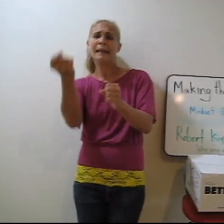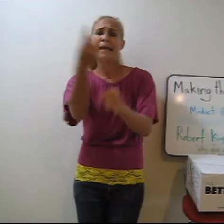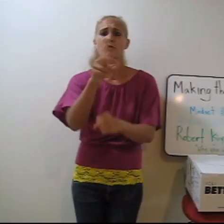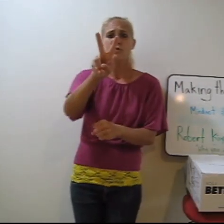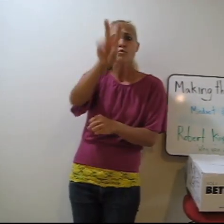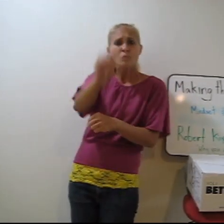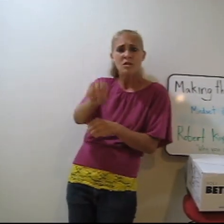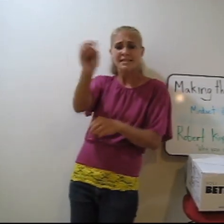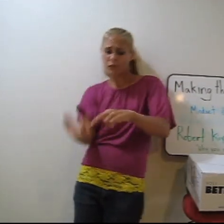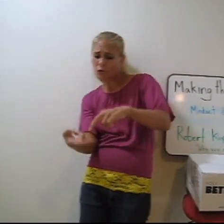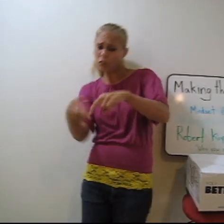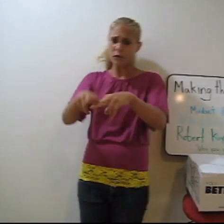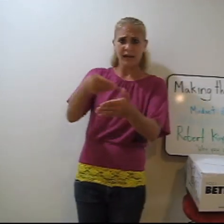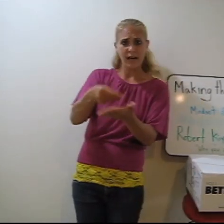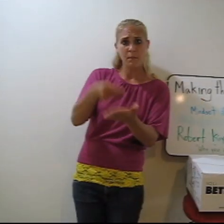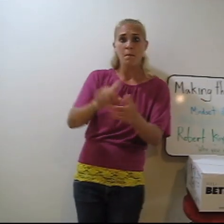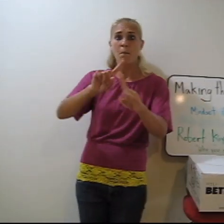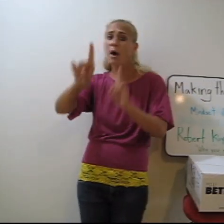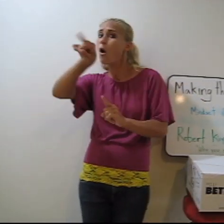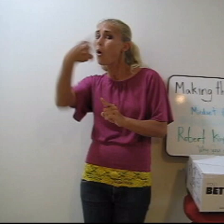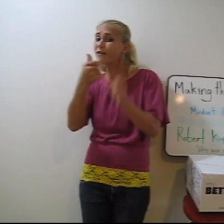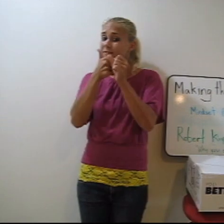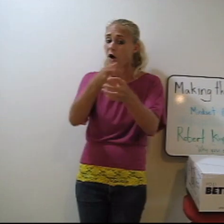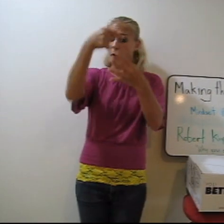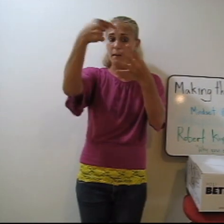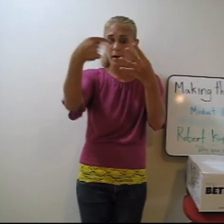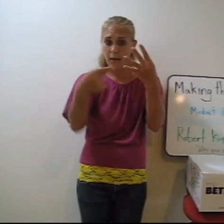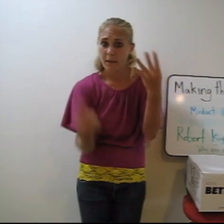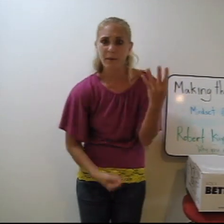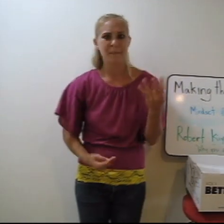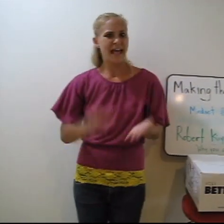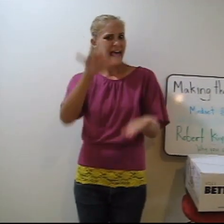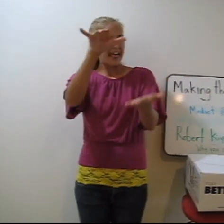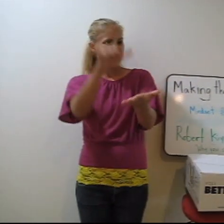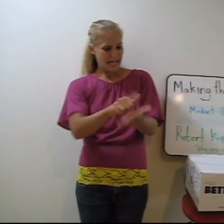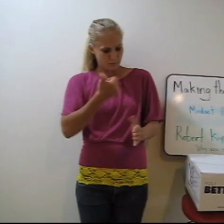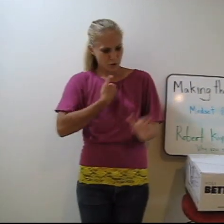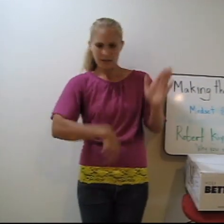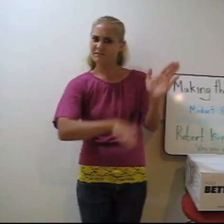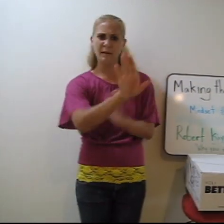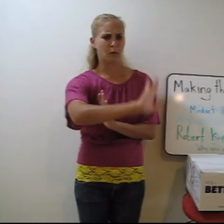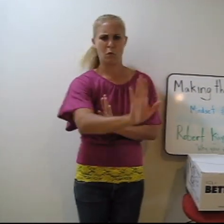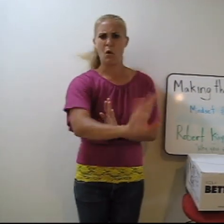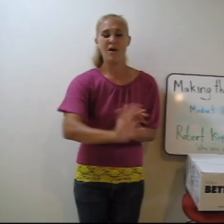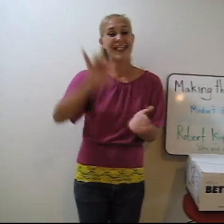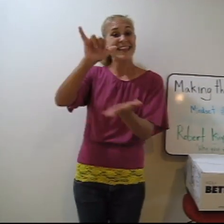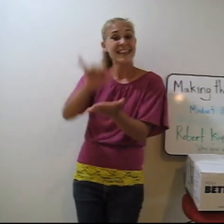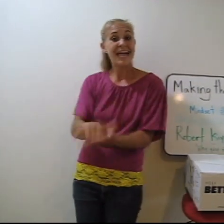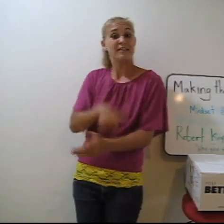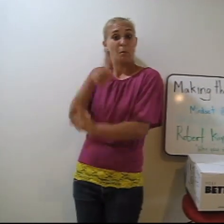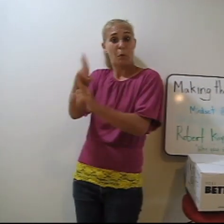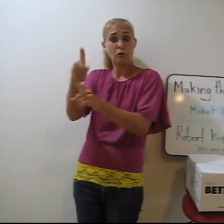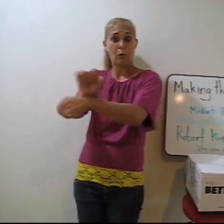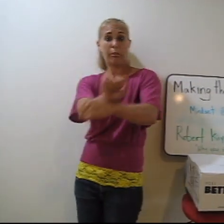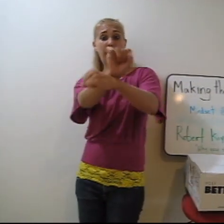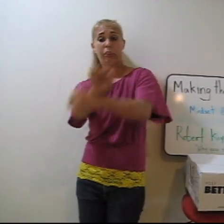raise, but only if you do as I tell you. That's not about personal development. That's called personal slavery. You become a slave